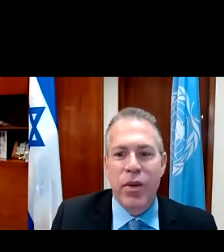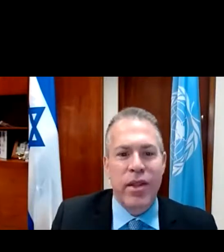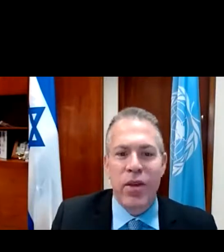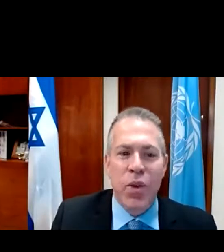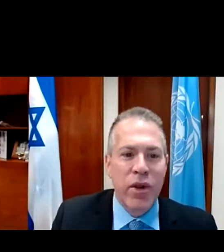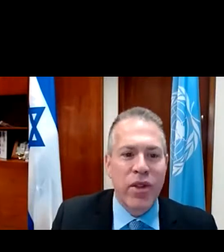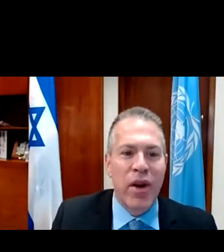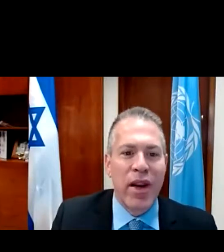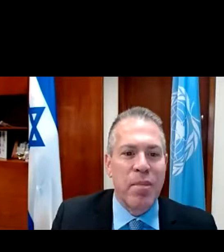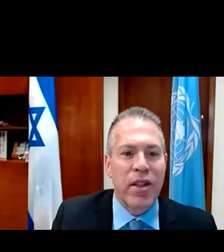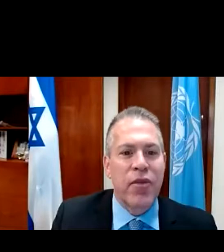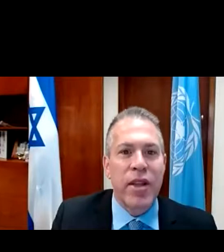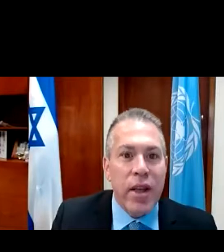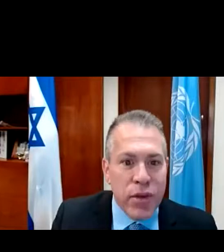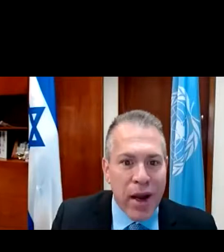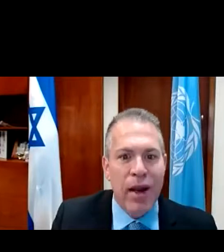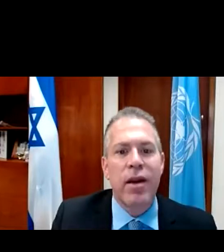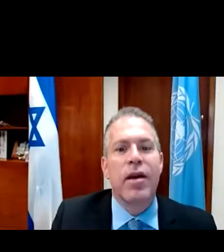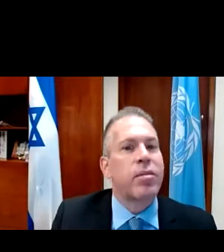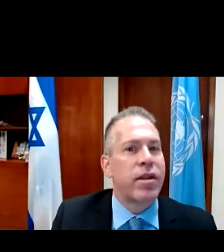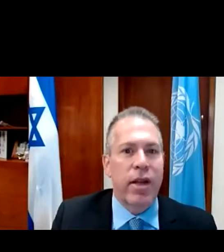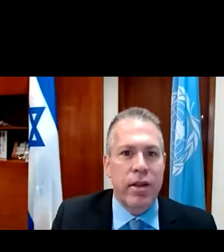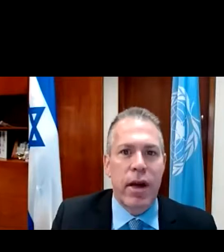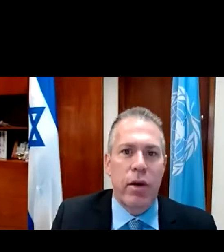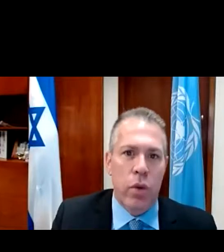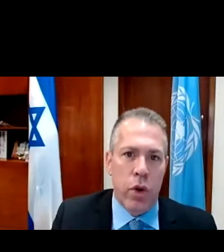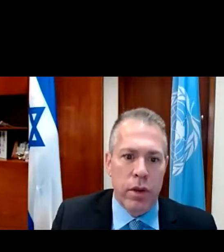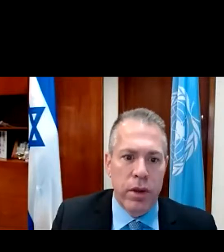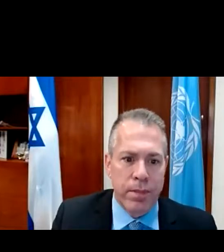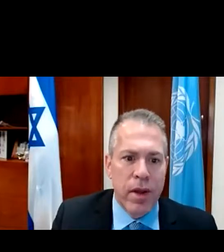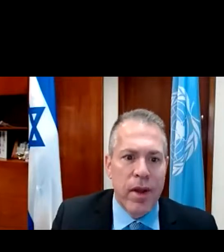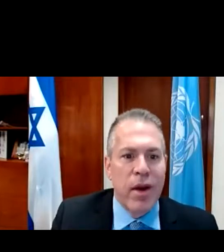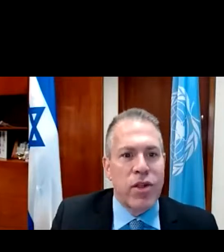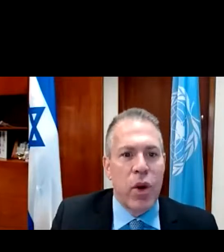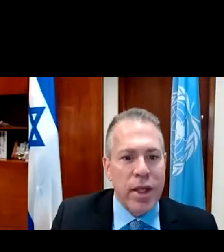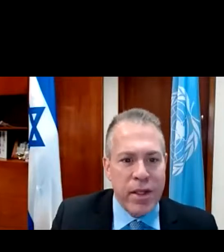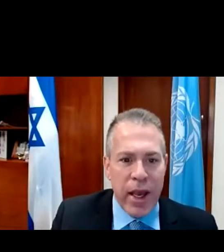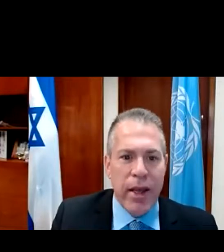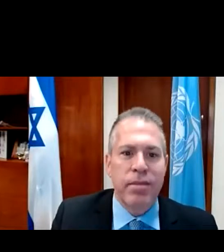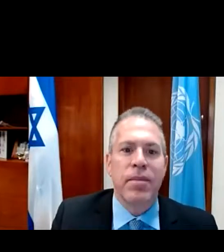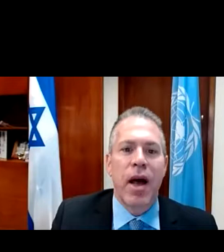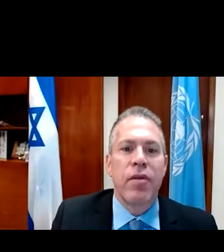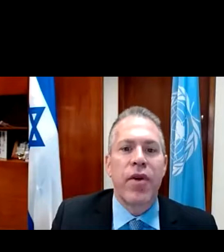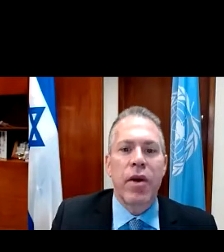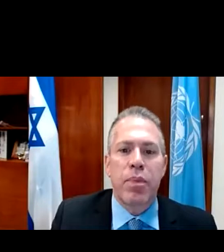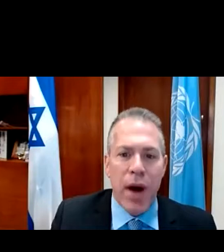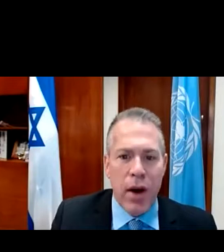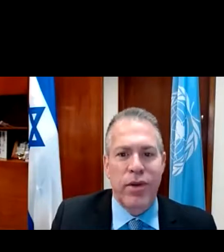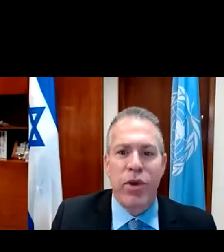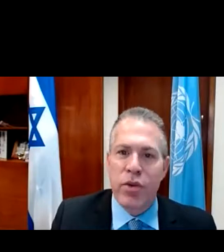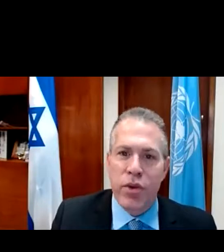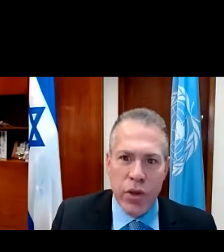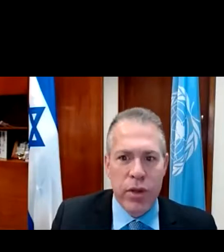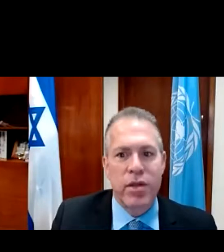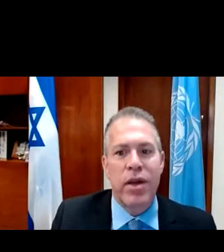so that it won't only benefit Israel, but the entire world. So once again, I am very proud